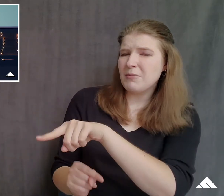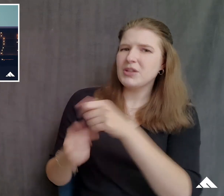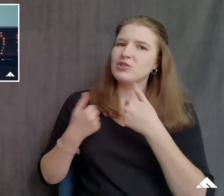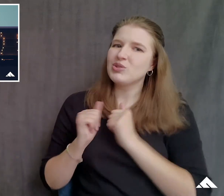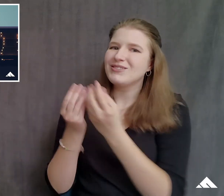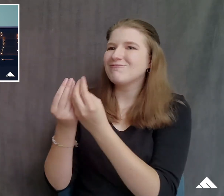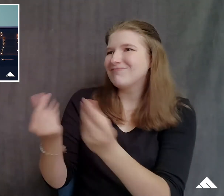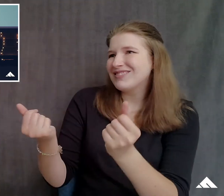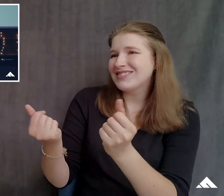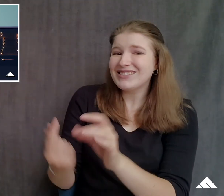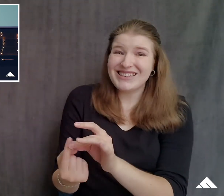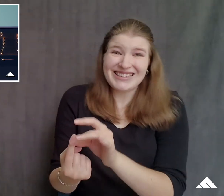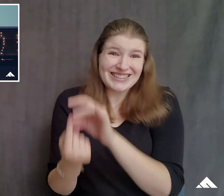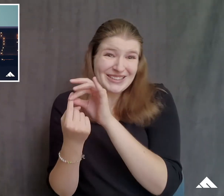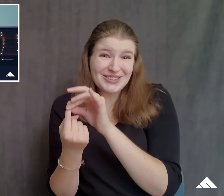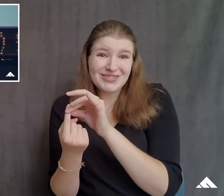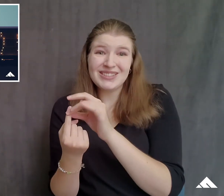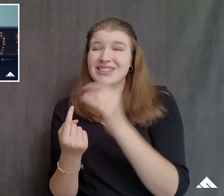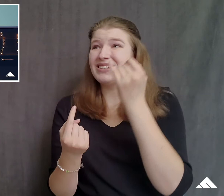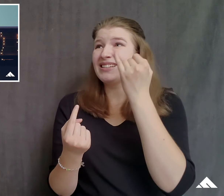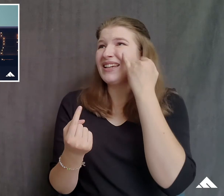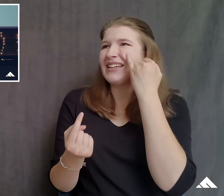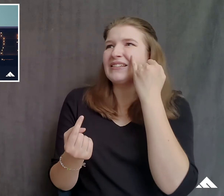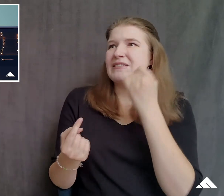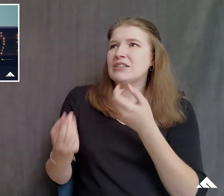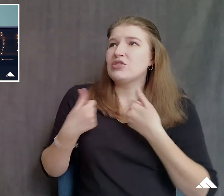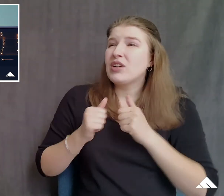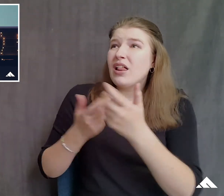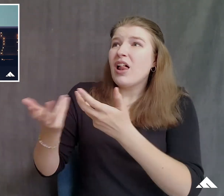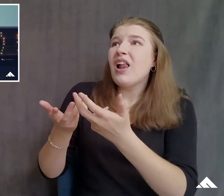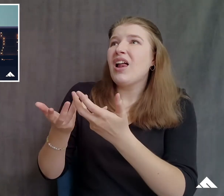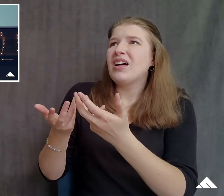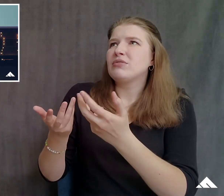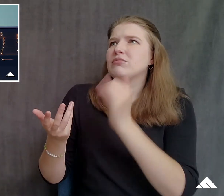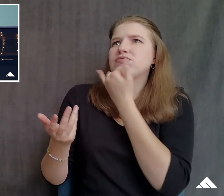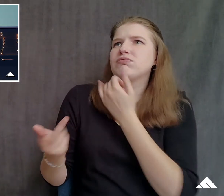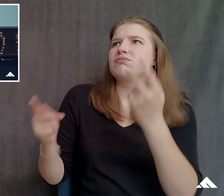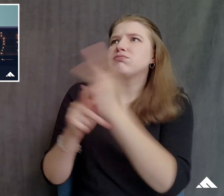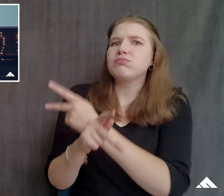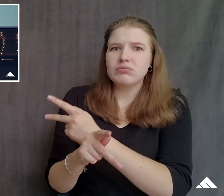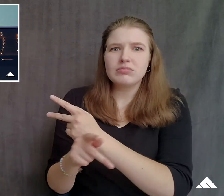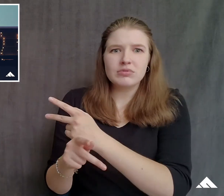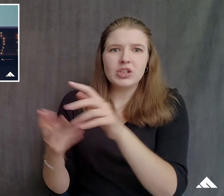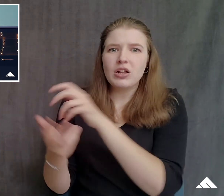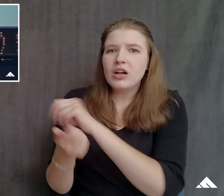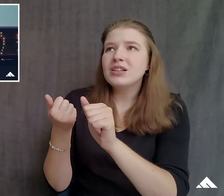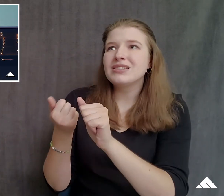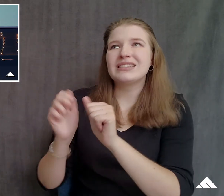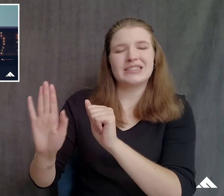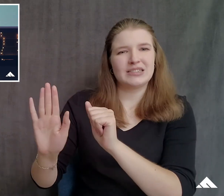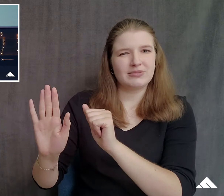Unless doing so, as you see there, would risk further injury, further harm. Sometimes the situations are tricky. And to try to go back